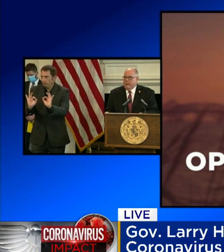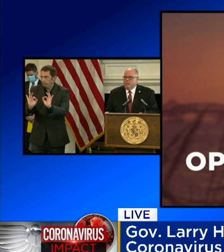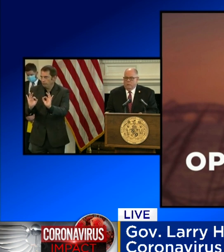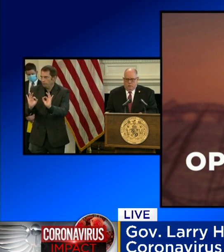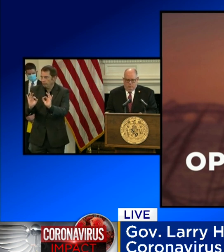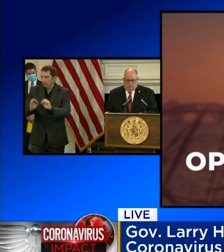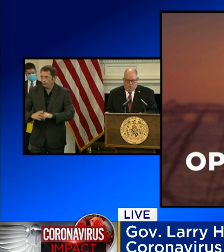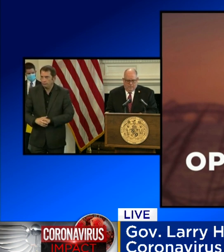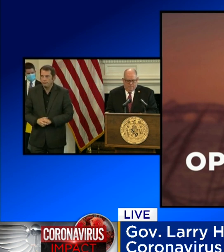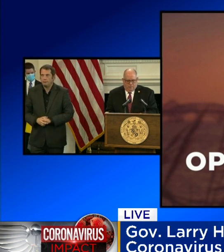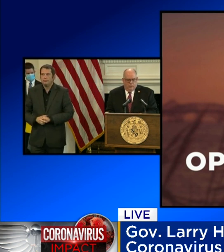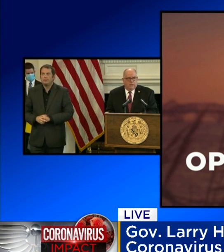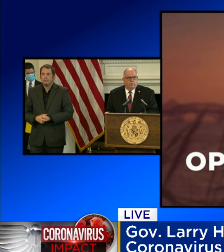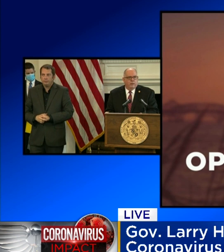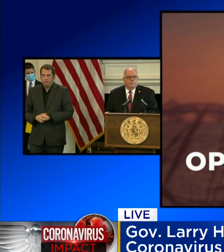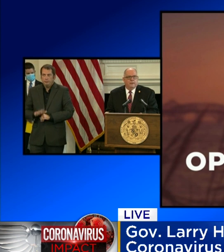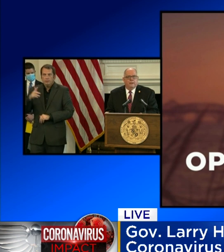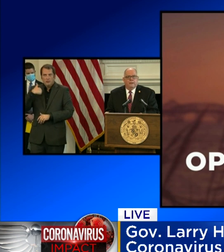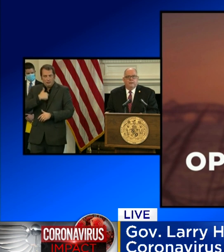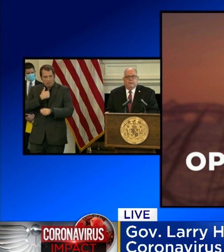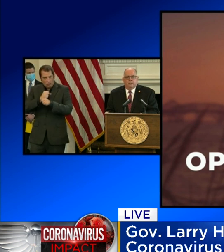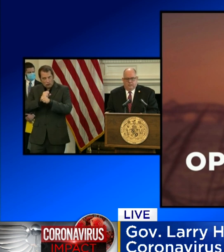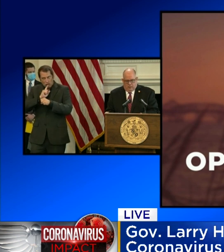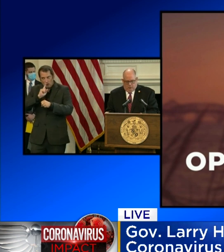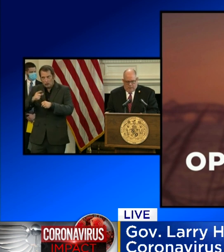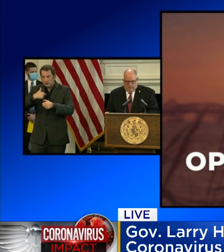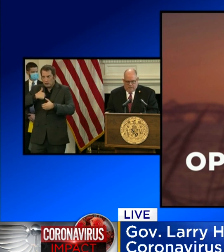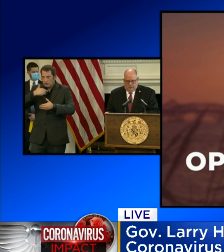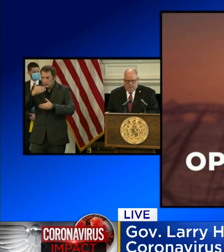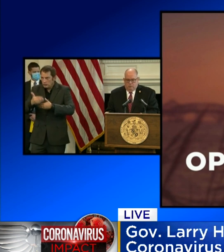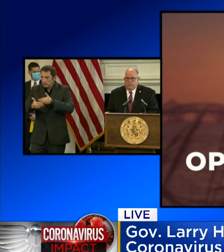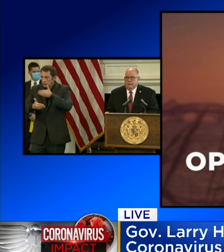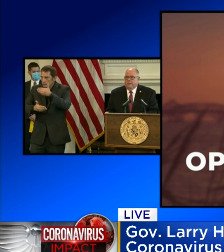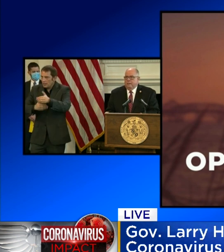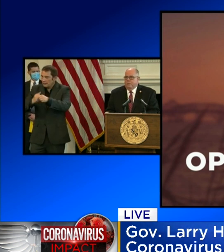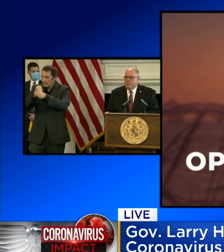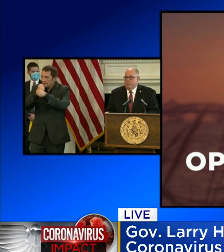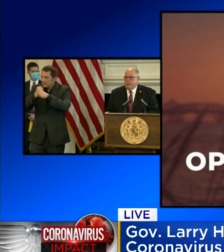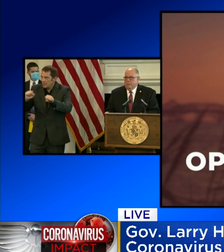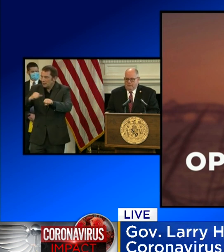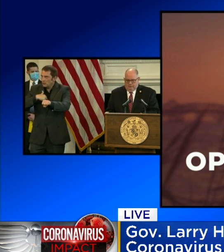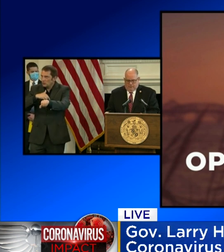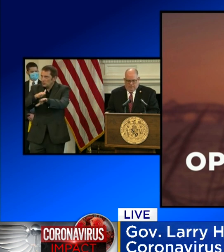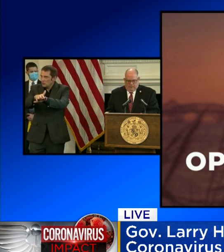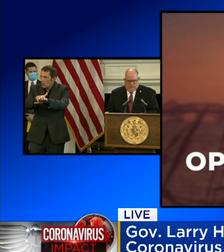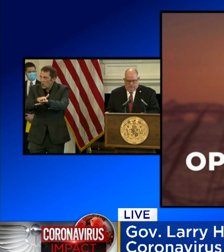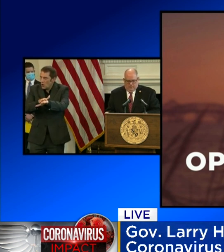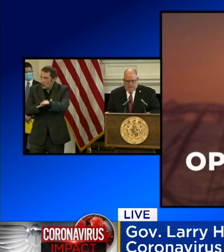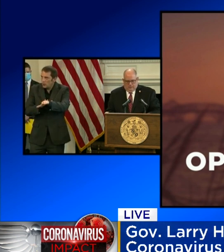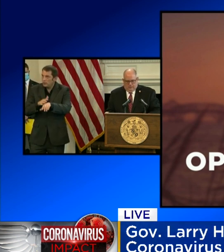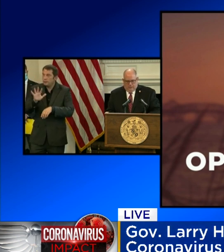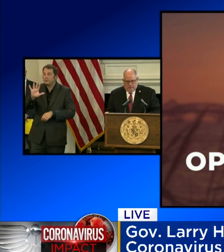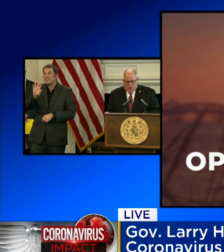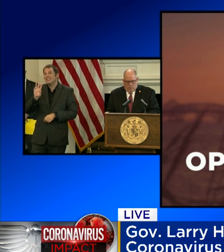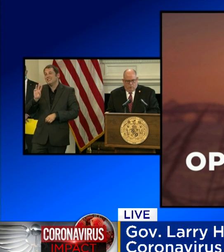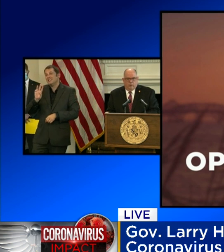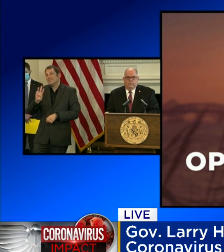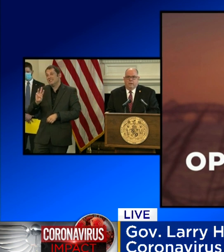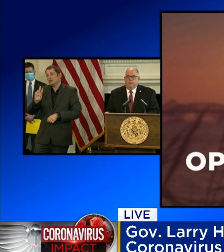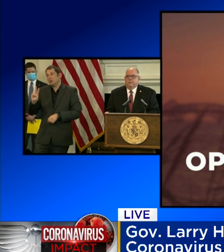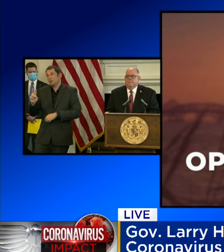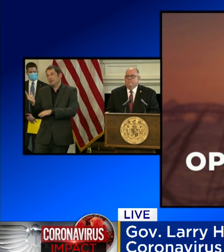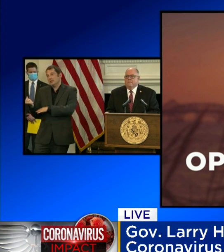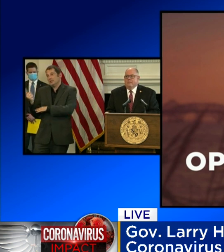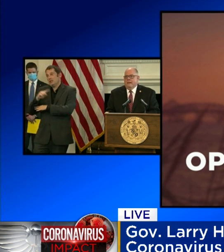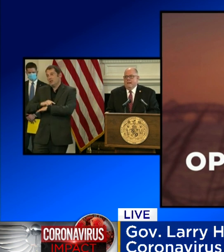recovery, 62 days ago, we were able to lift our stay-at-home order in Maryland. And 41